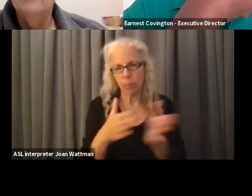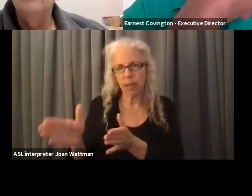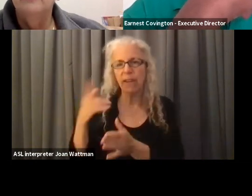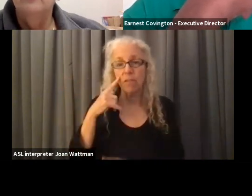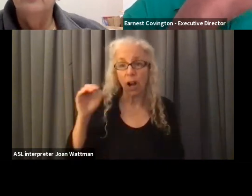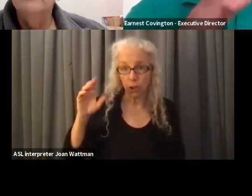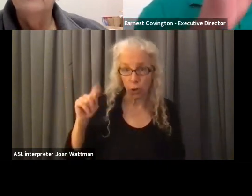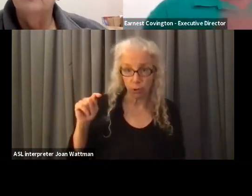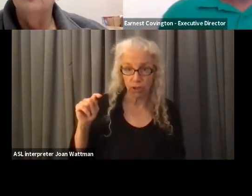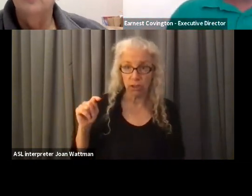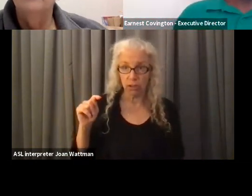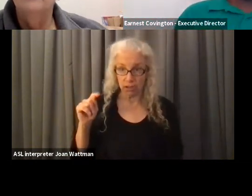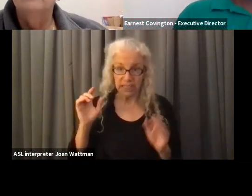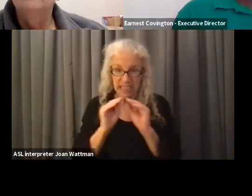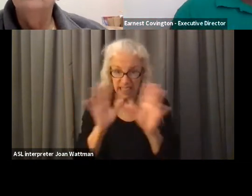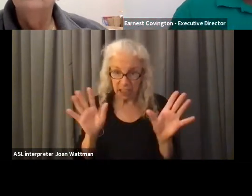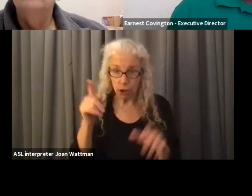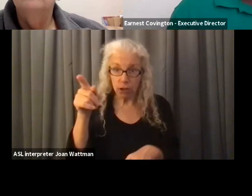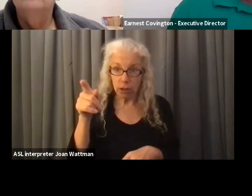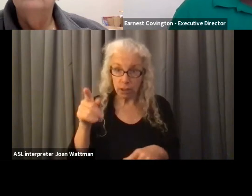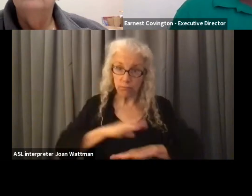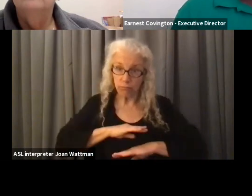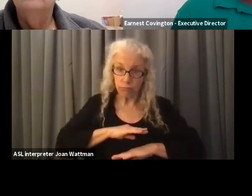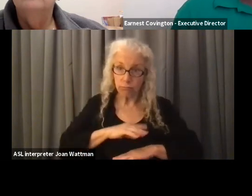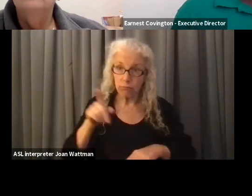Is that clear, Ernest? Is that what you wanted?